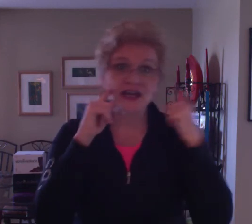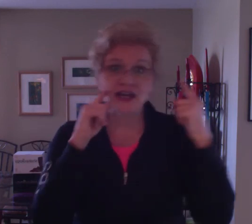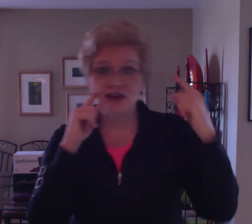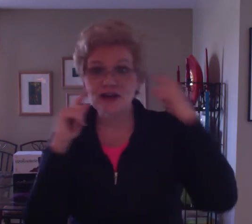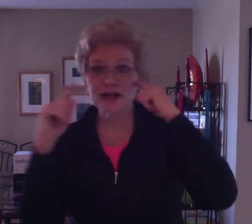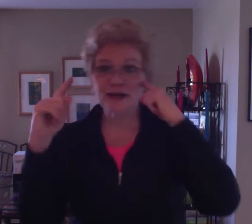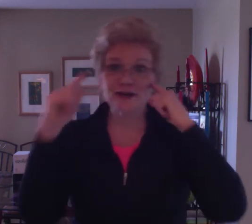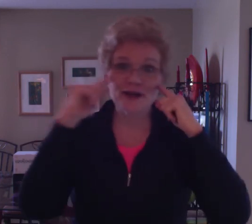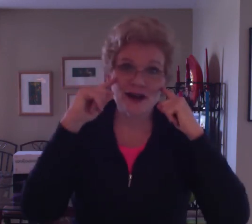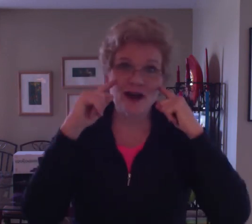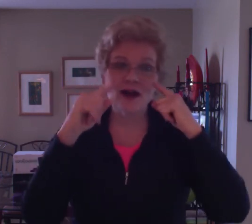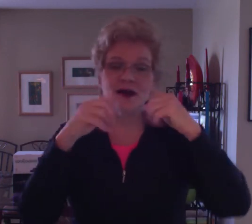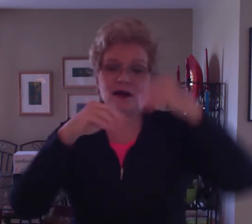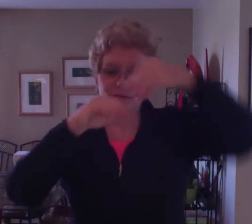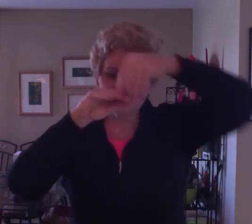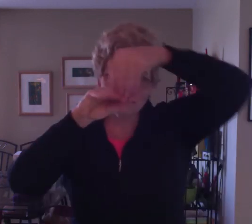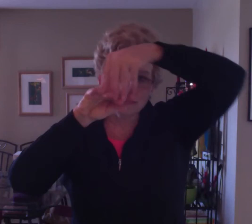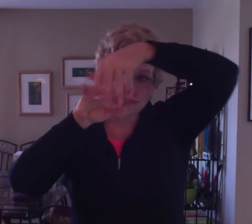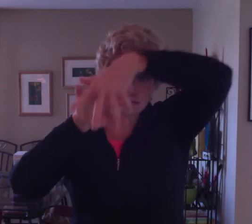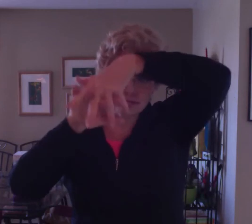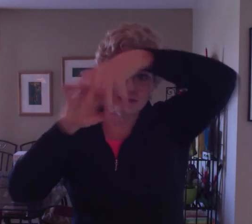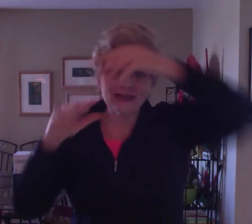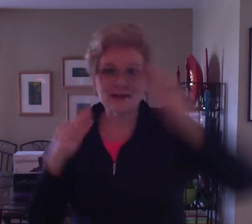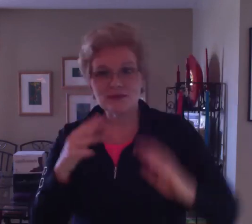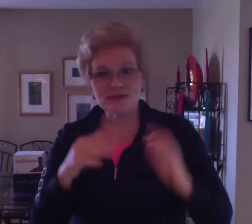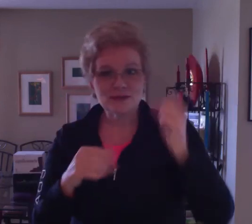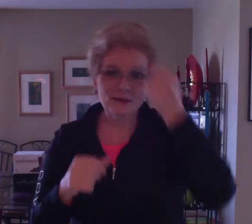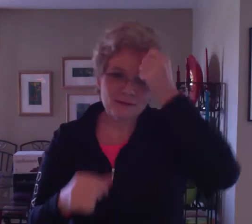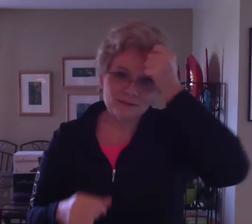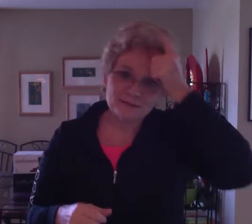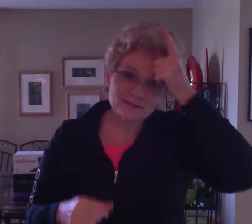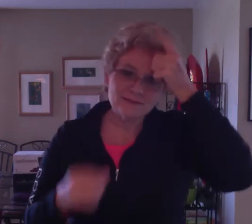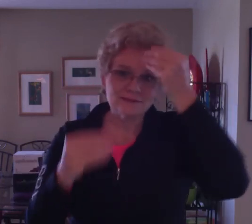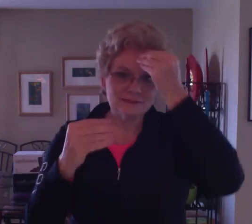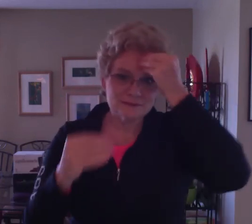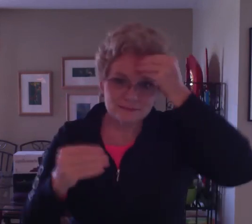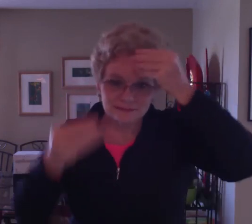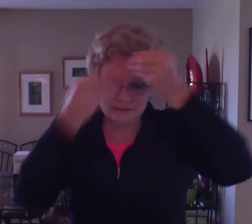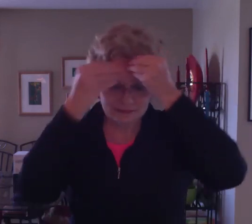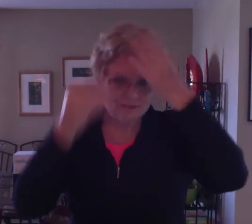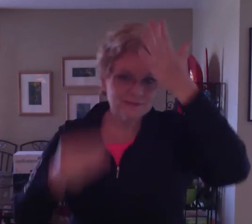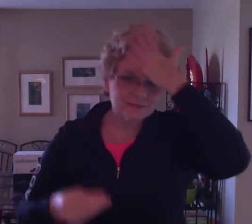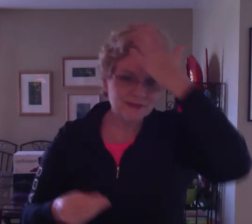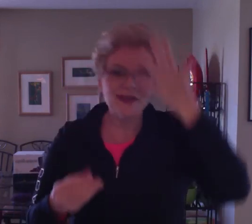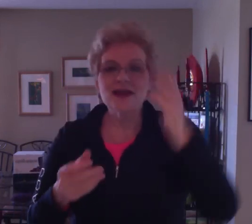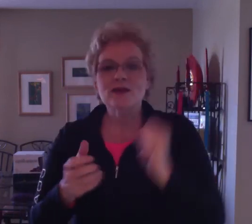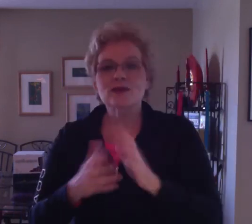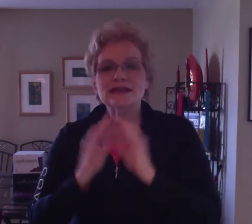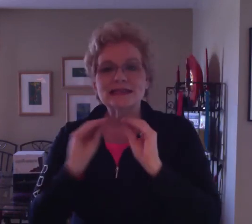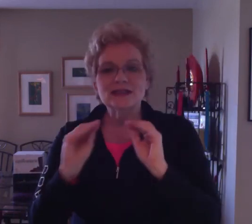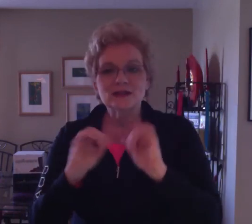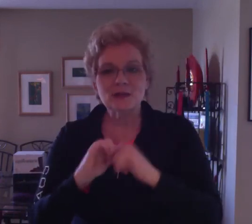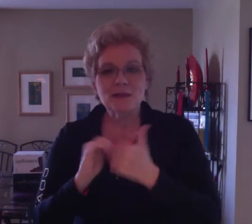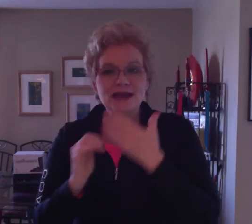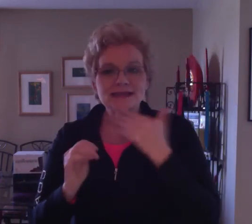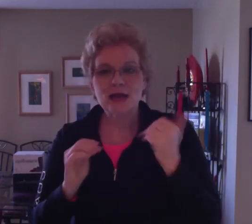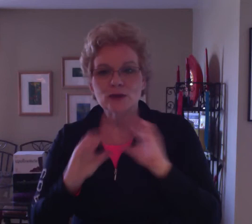And you're also going to find the way in which you work best with others and how you could communicate with people of all kinds of personality